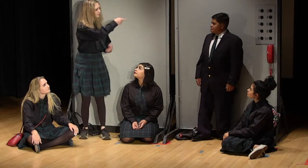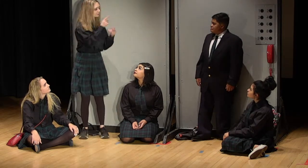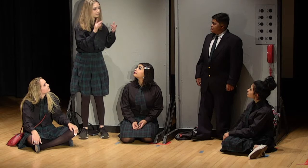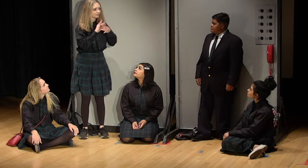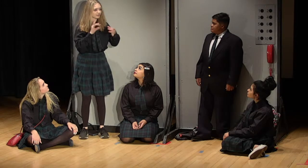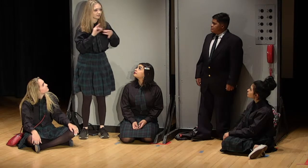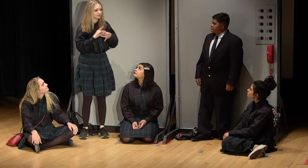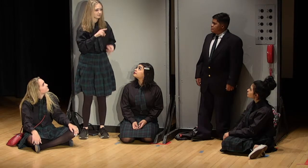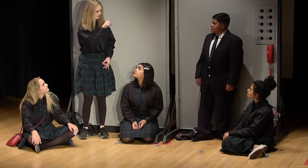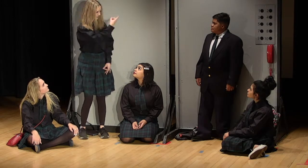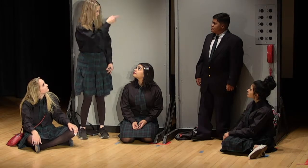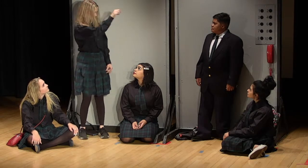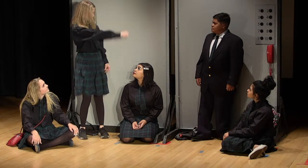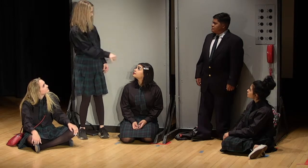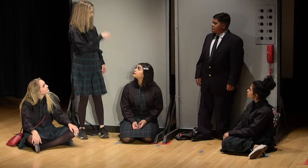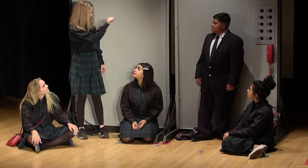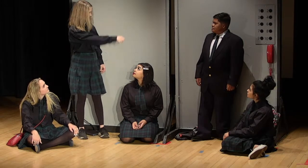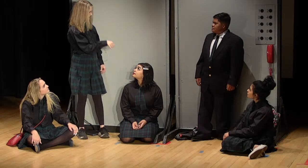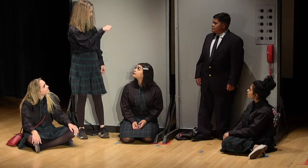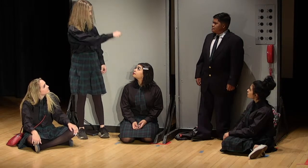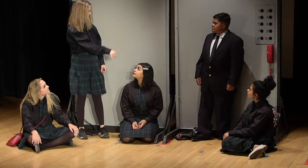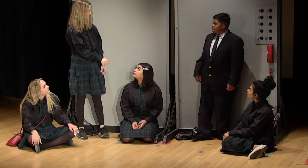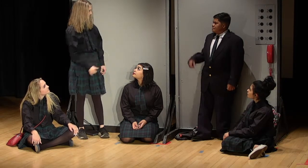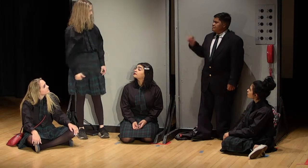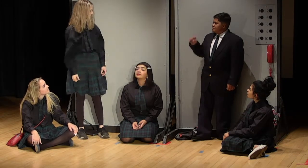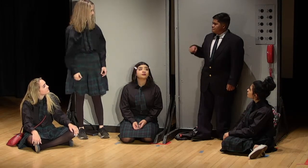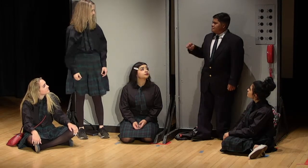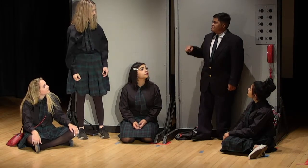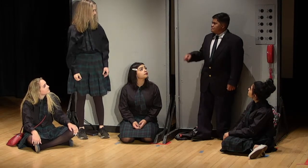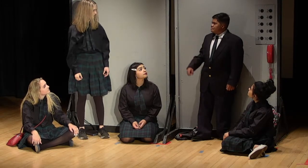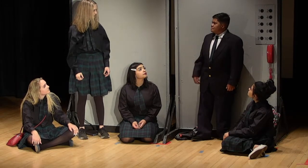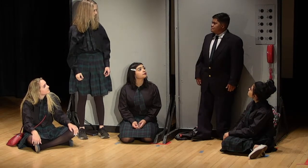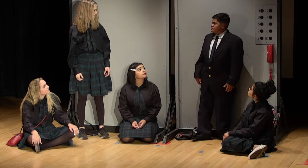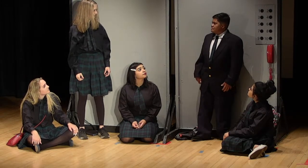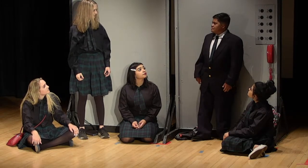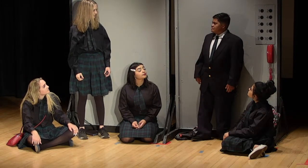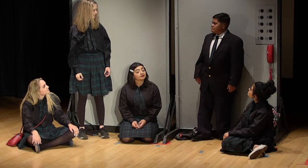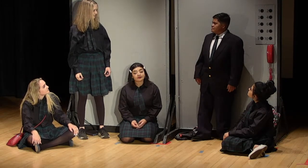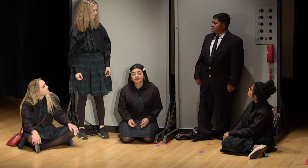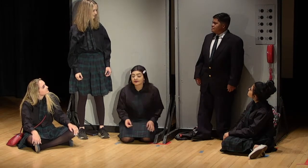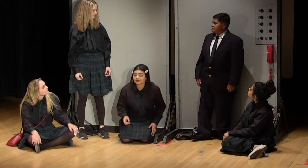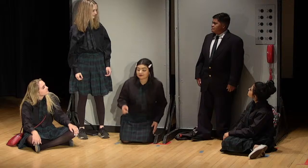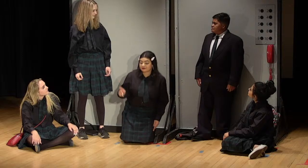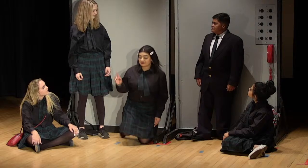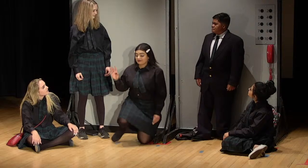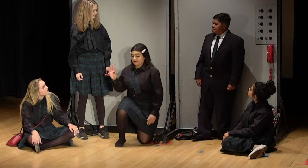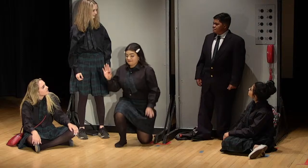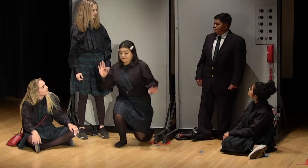Lindsay. So you're saying you just stay here for your whole class on the elevator?